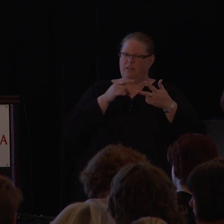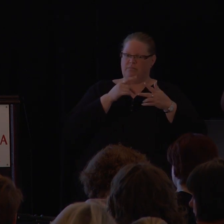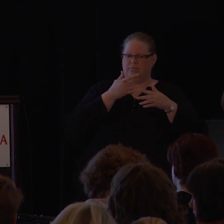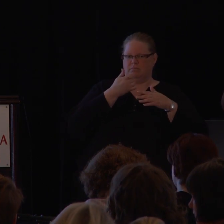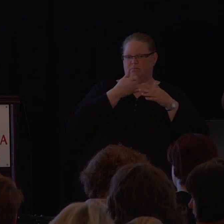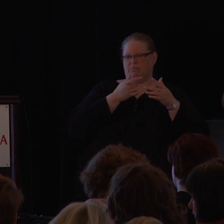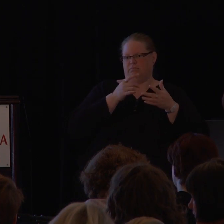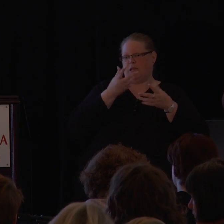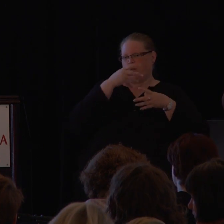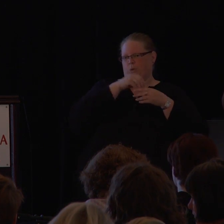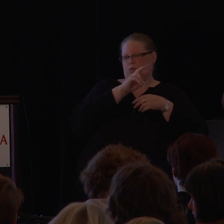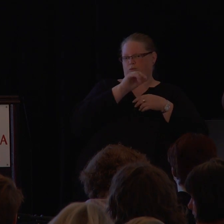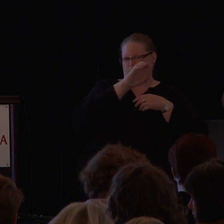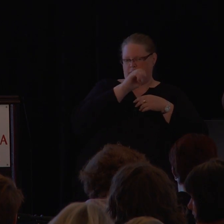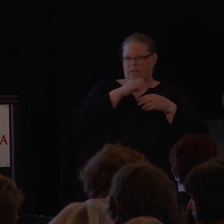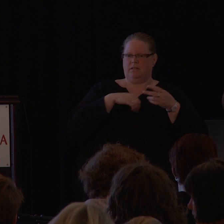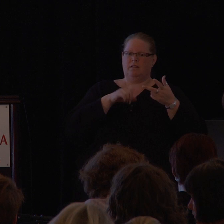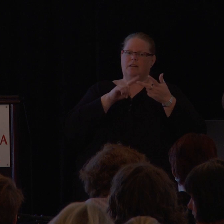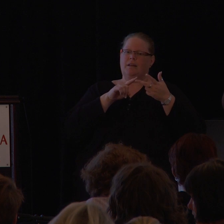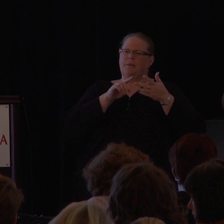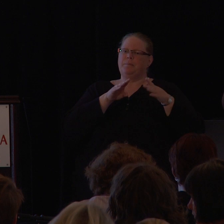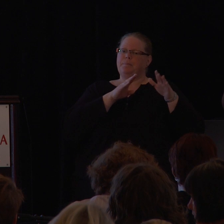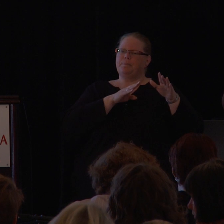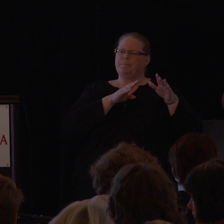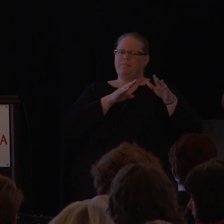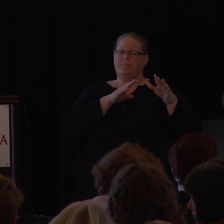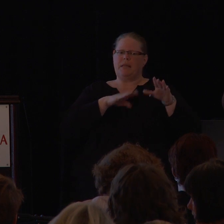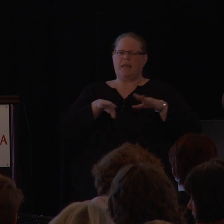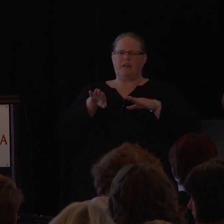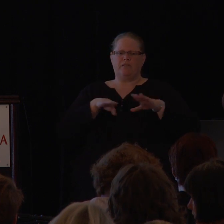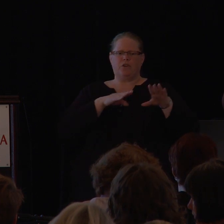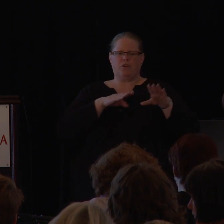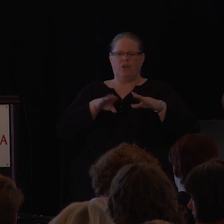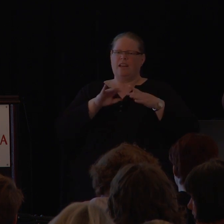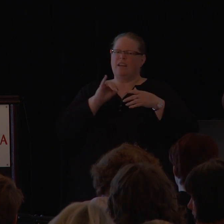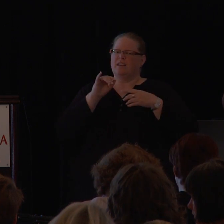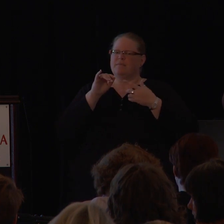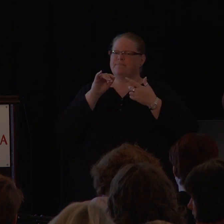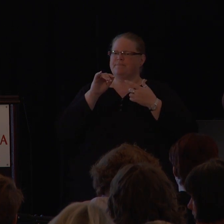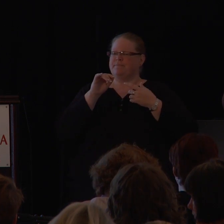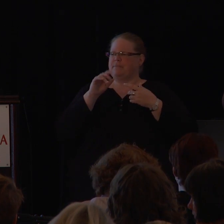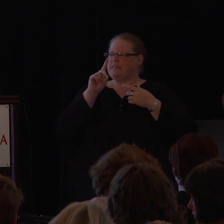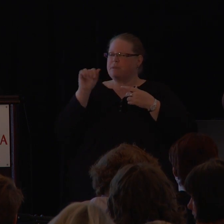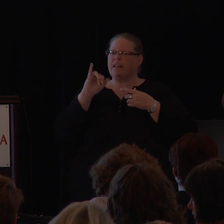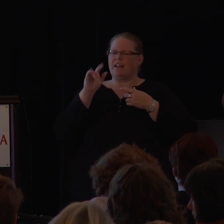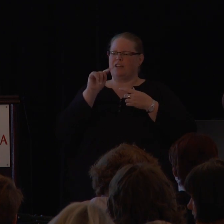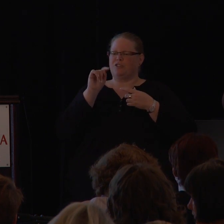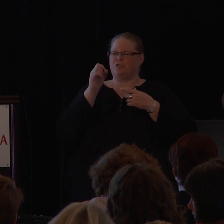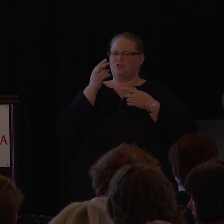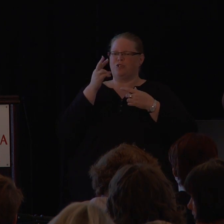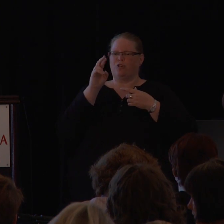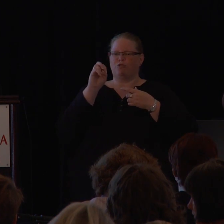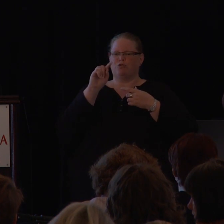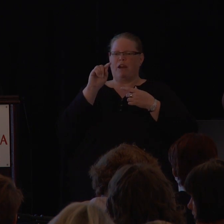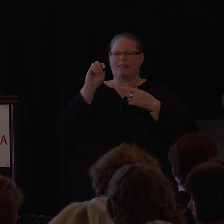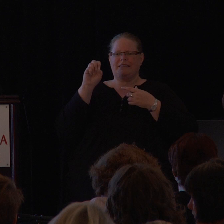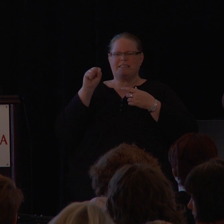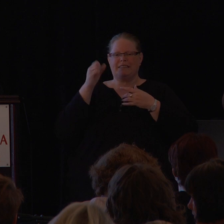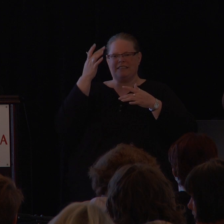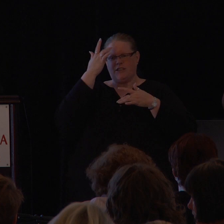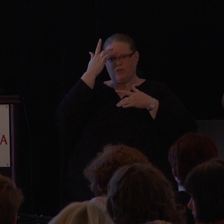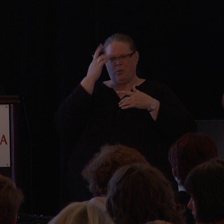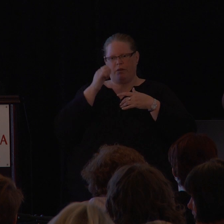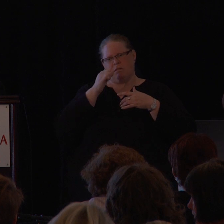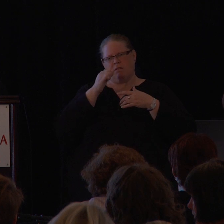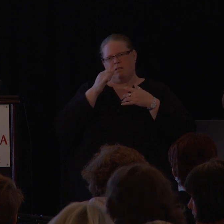behavior, which again can get into matters like disability if somebody has Tourette's syndrome or whatever it might be. So anyway, those were the three big ones that